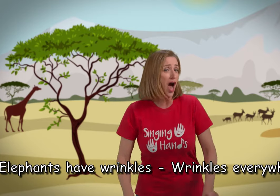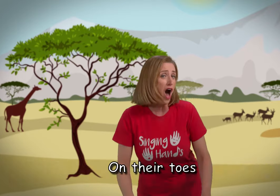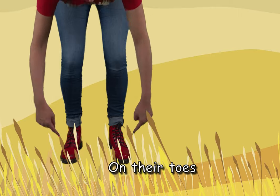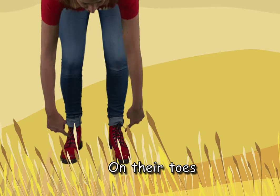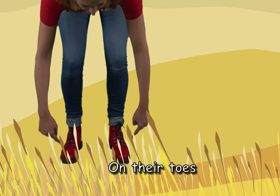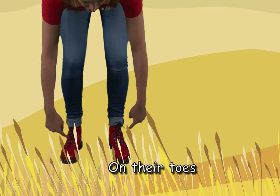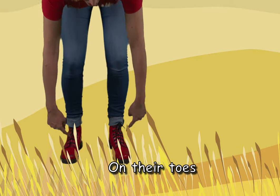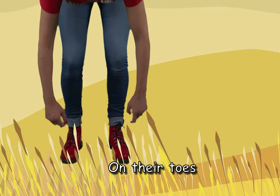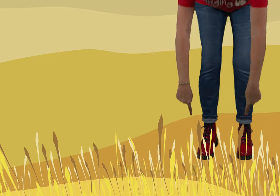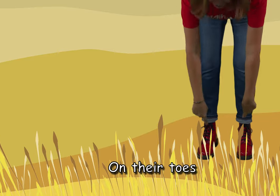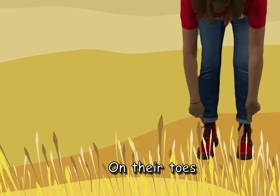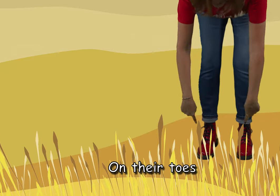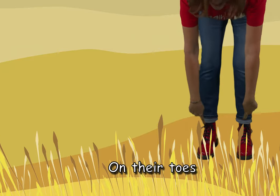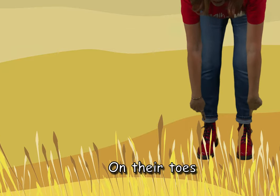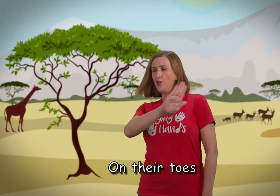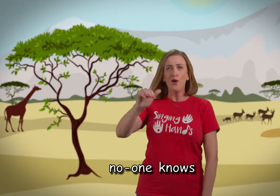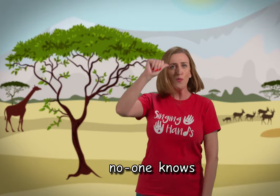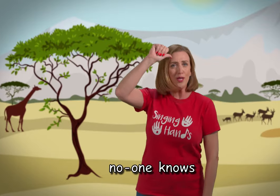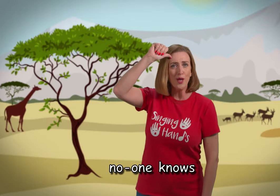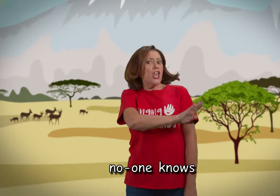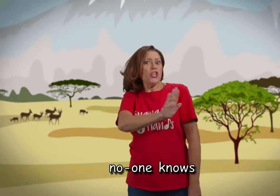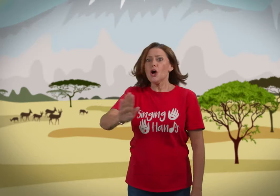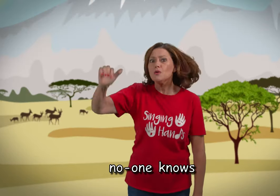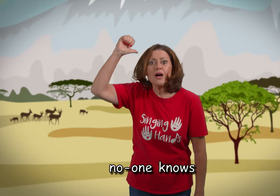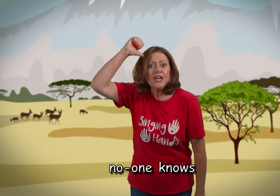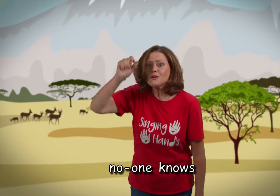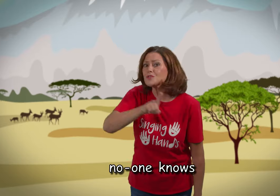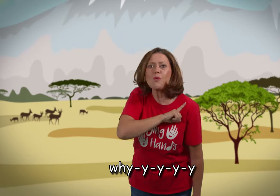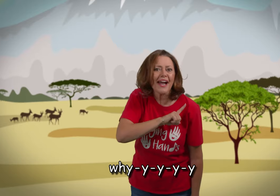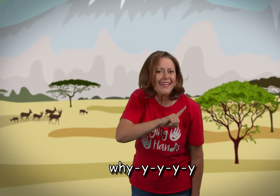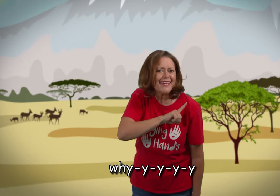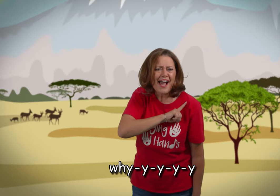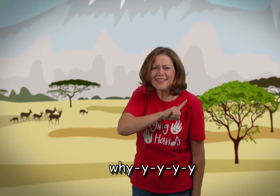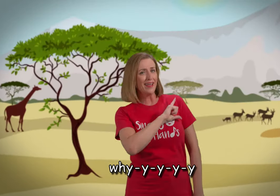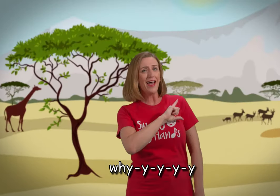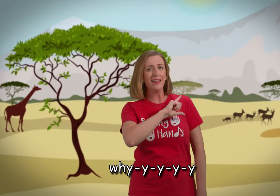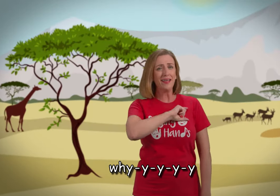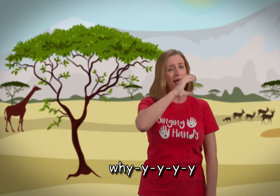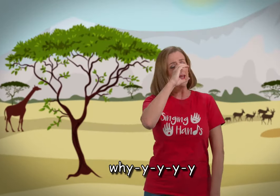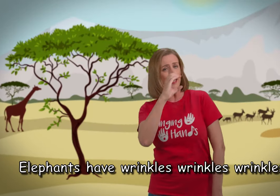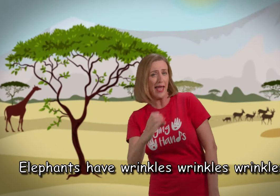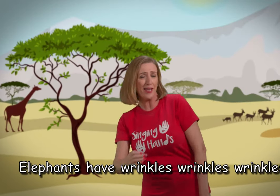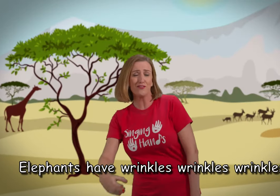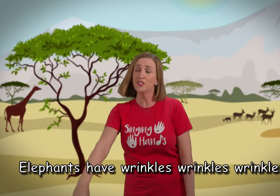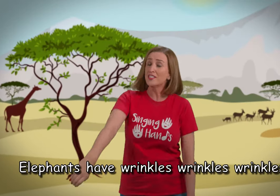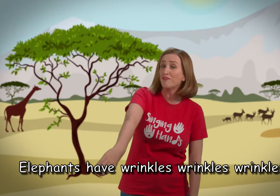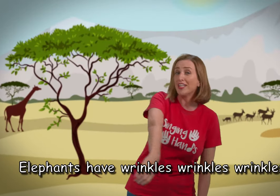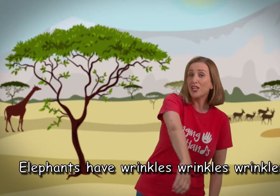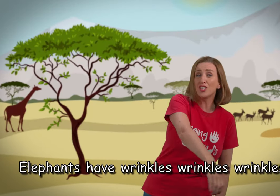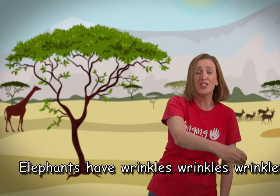On their toes, no one knows why Elephants have wrinkles,